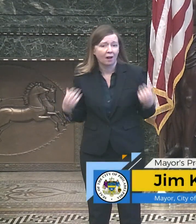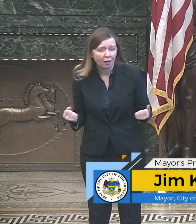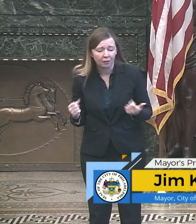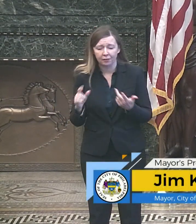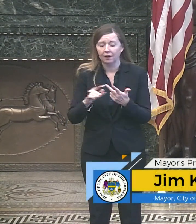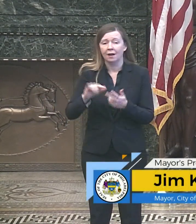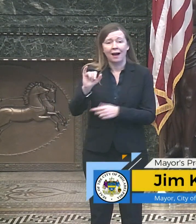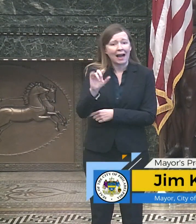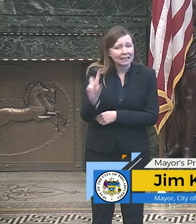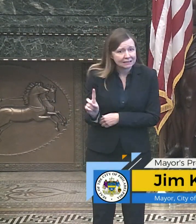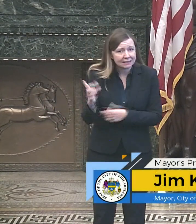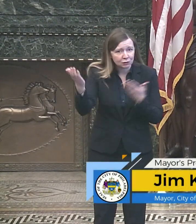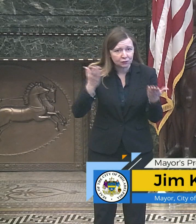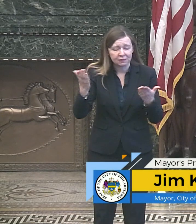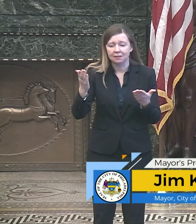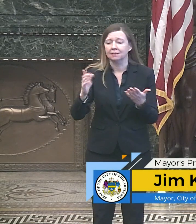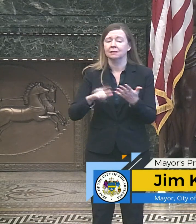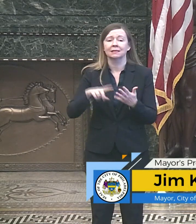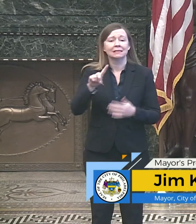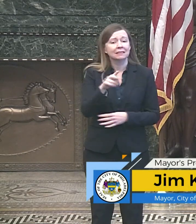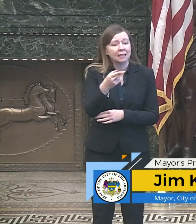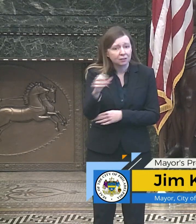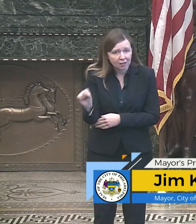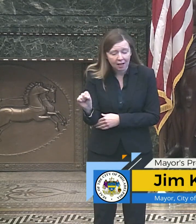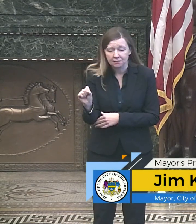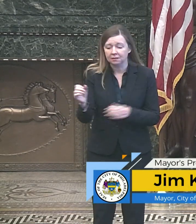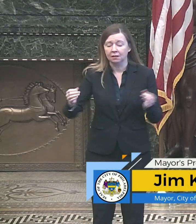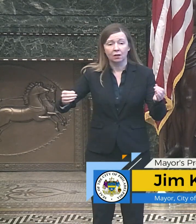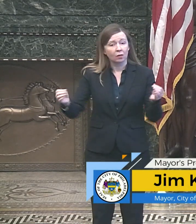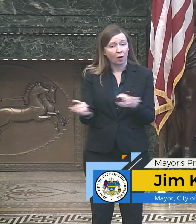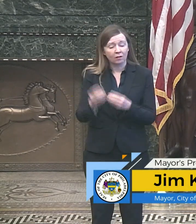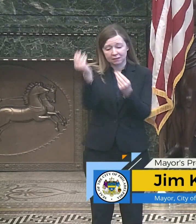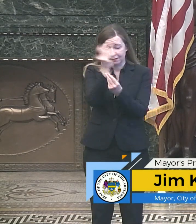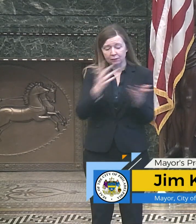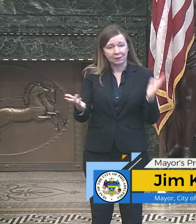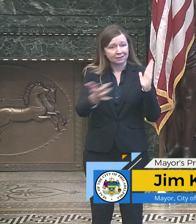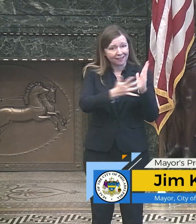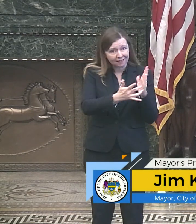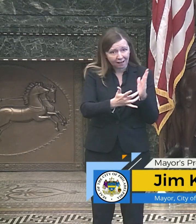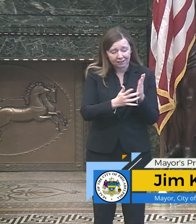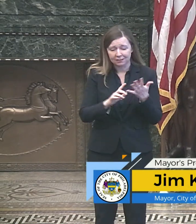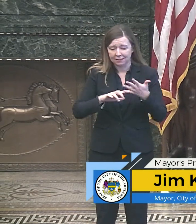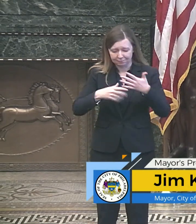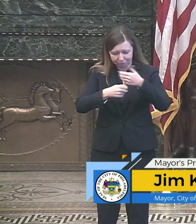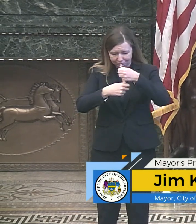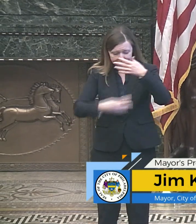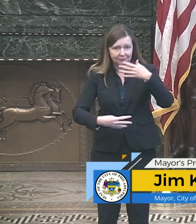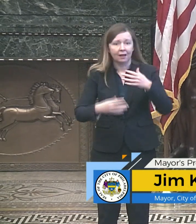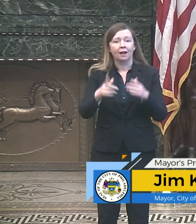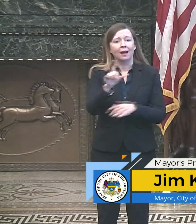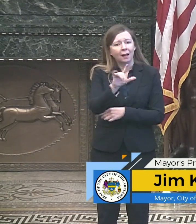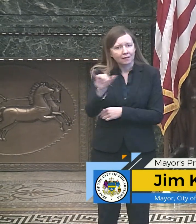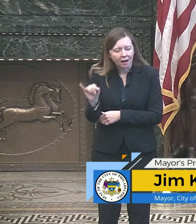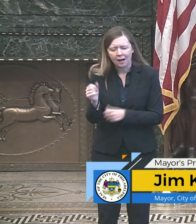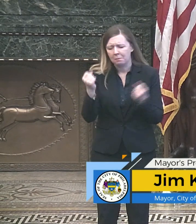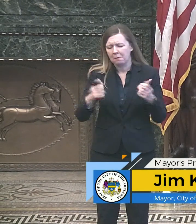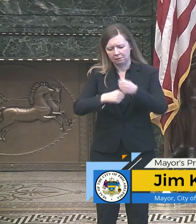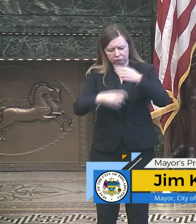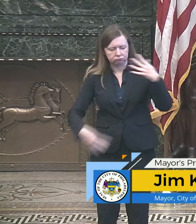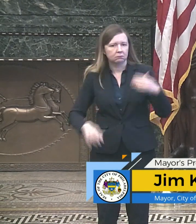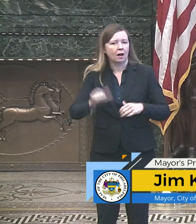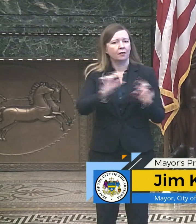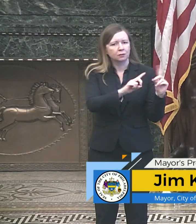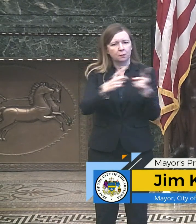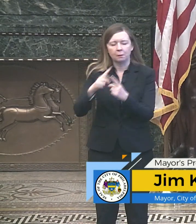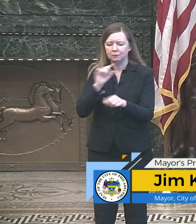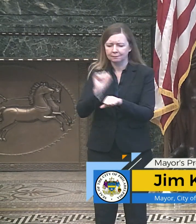and Intellectual Disability Services, DHS, the Office of Information Technology, License and Inspection, and many other departments